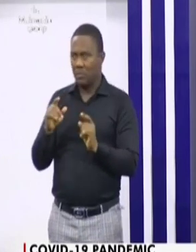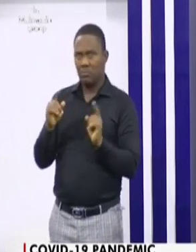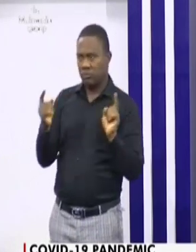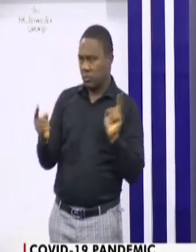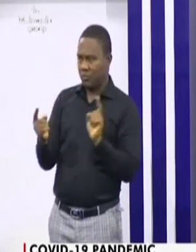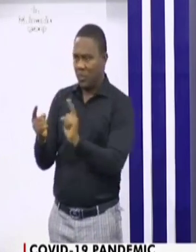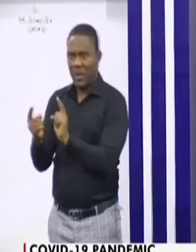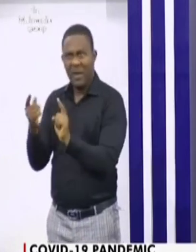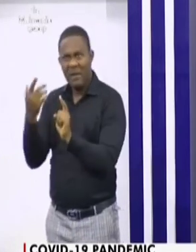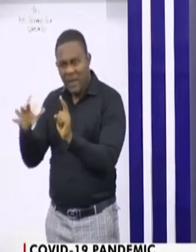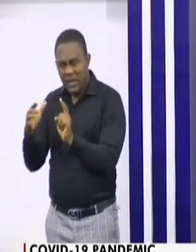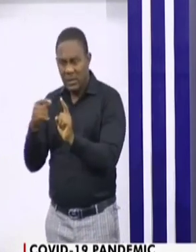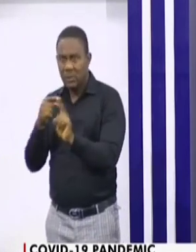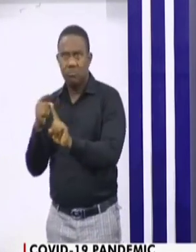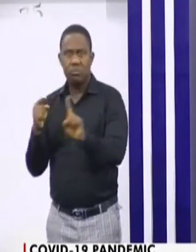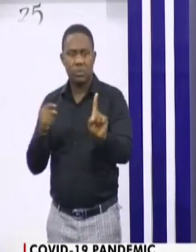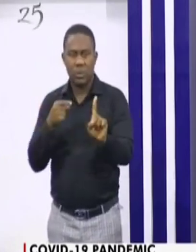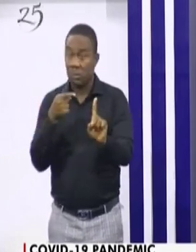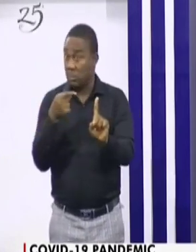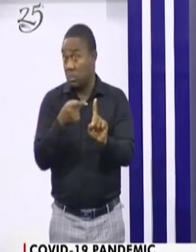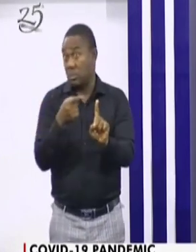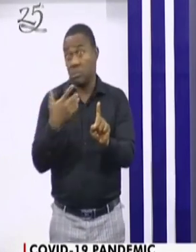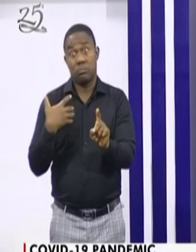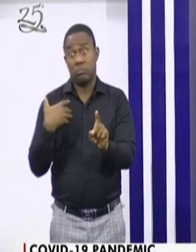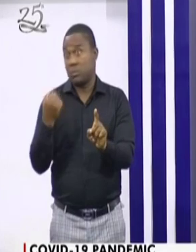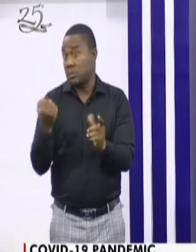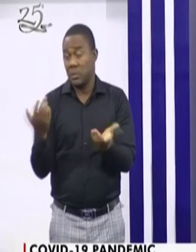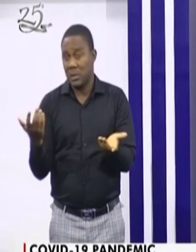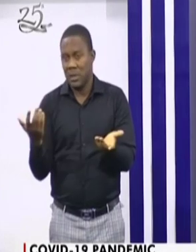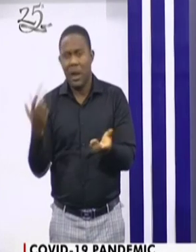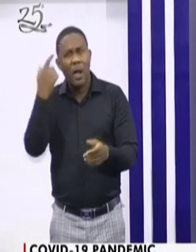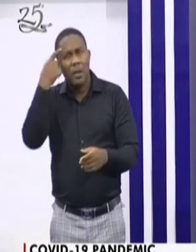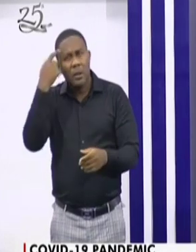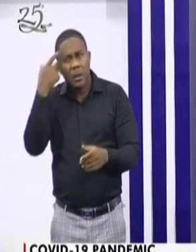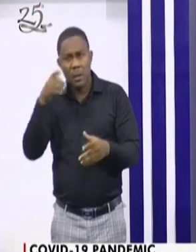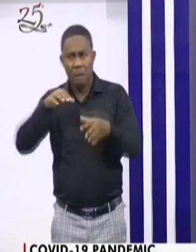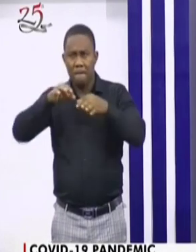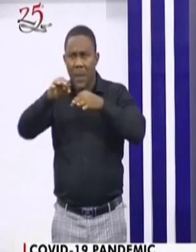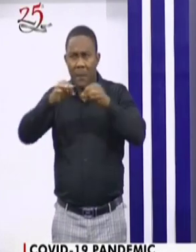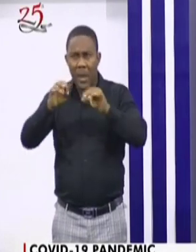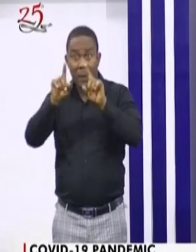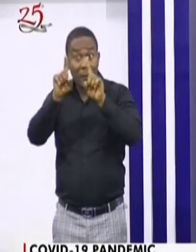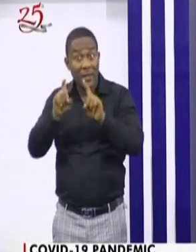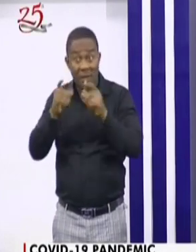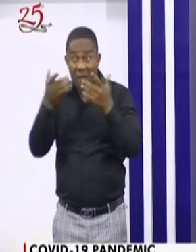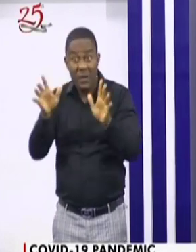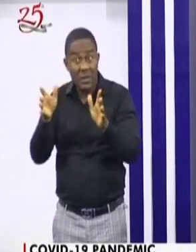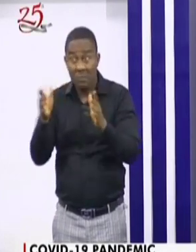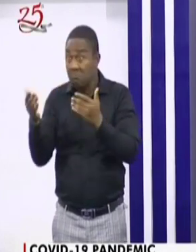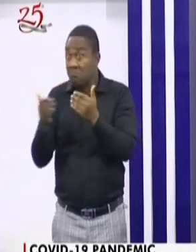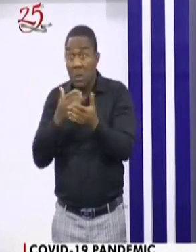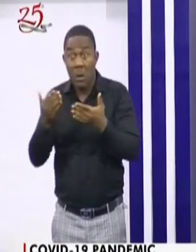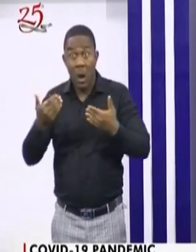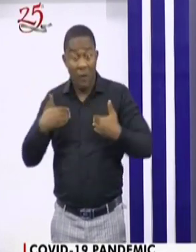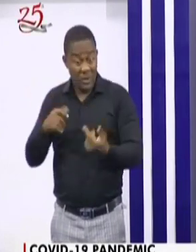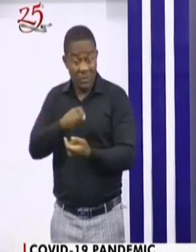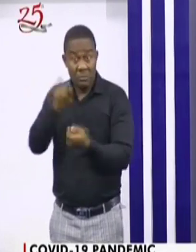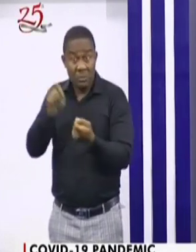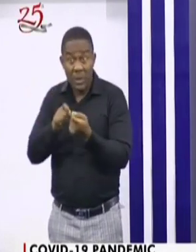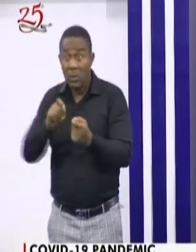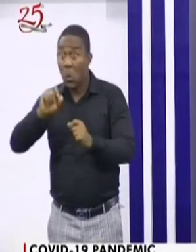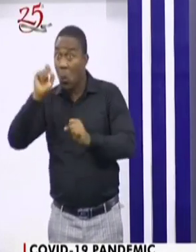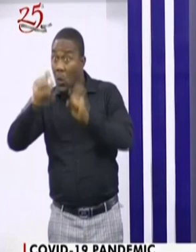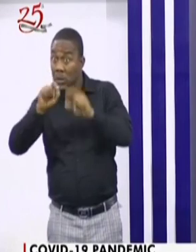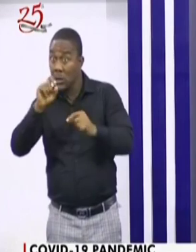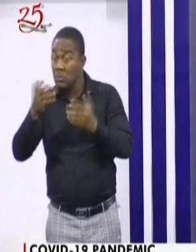that this is a sufficient explanation of everything that we are doing so far on testing. If there are any specific questions or